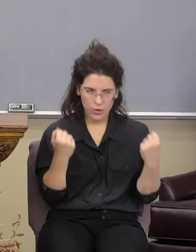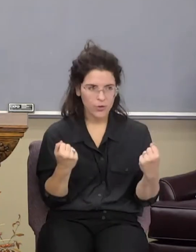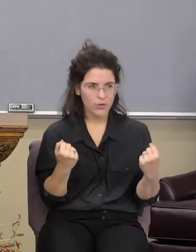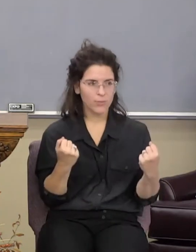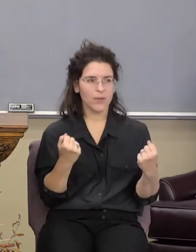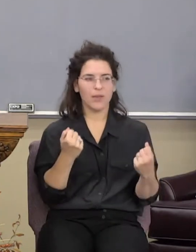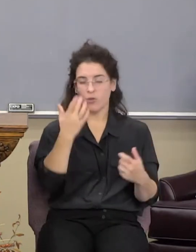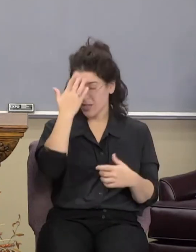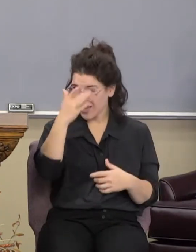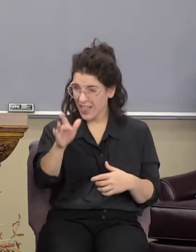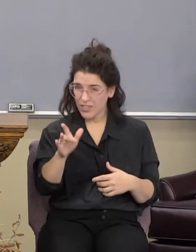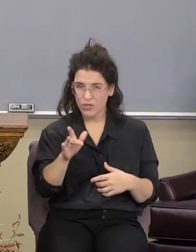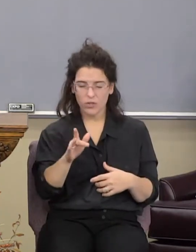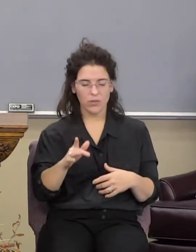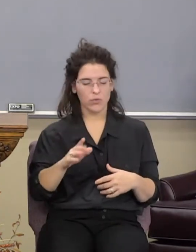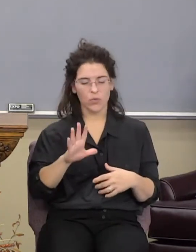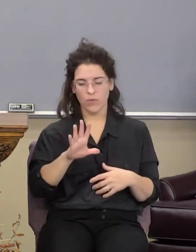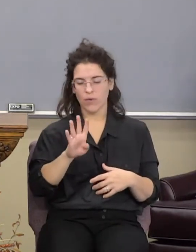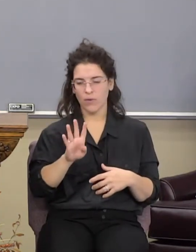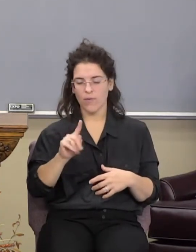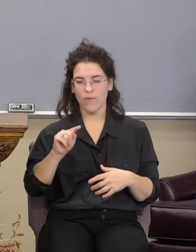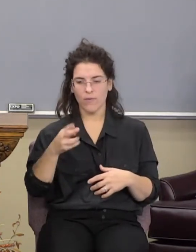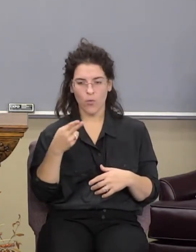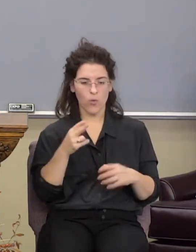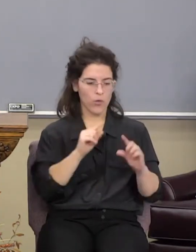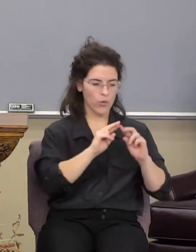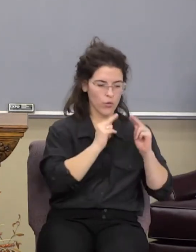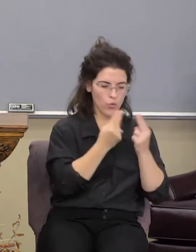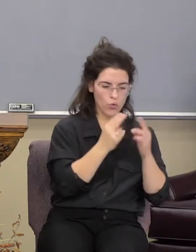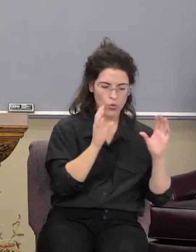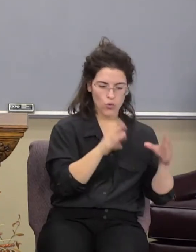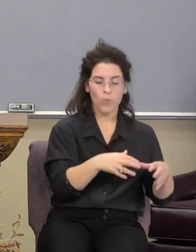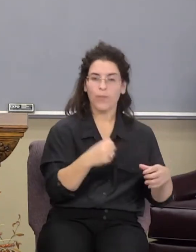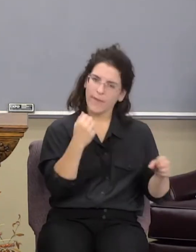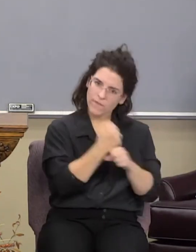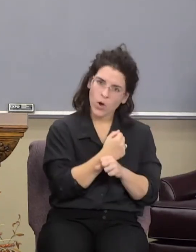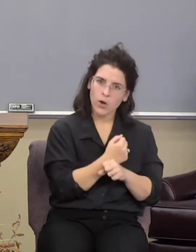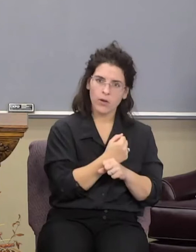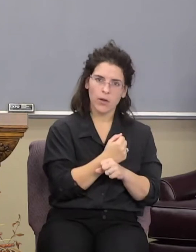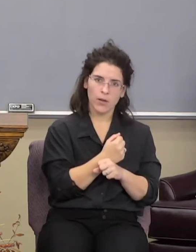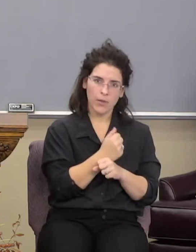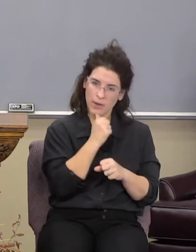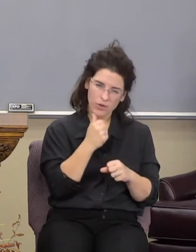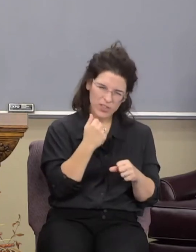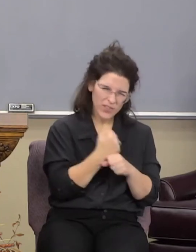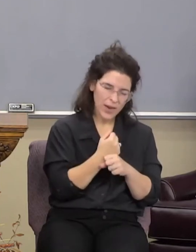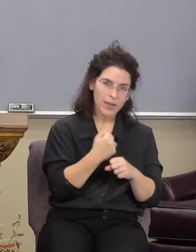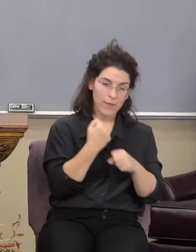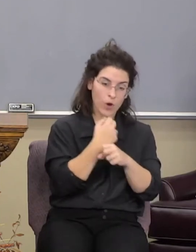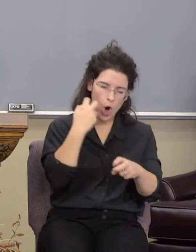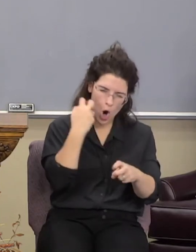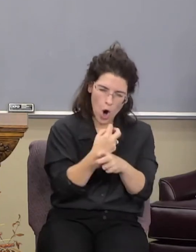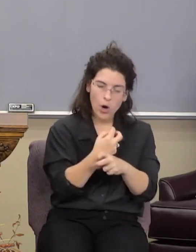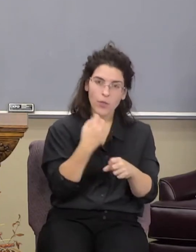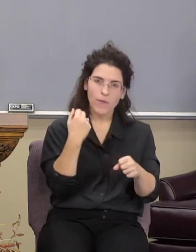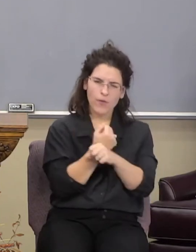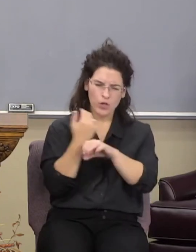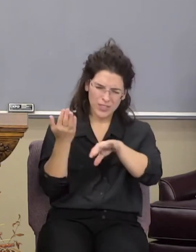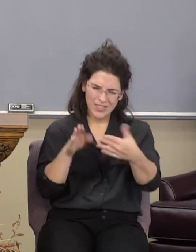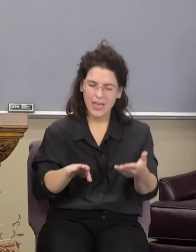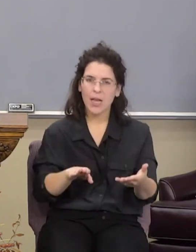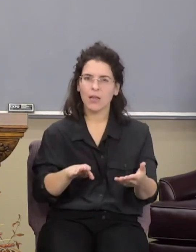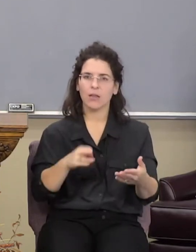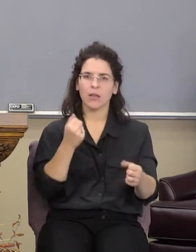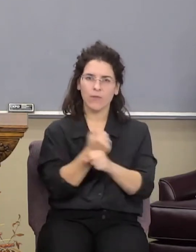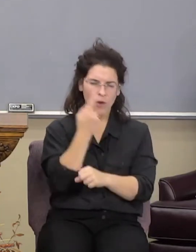unit did, the 54th, they not only fought, they fought hard, and they fought to the death. They